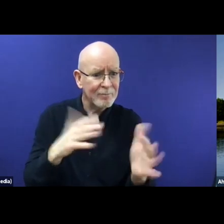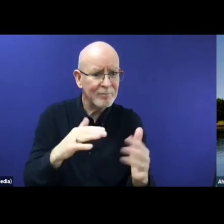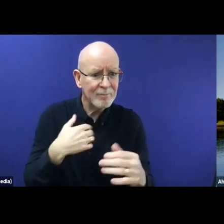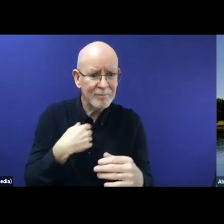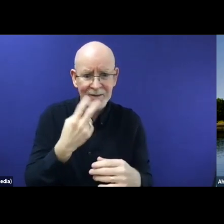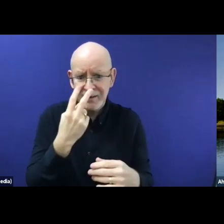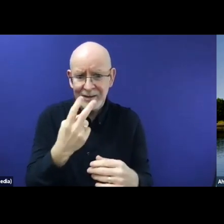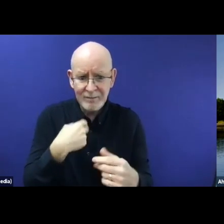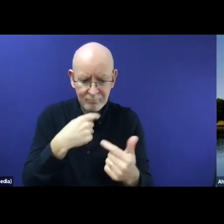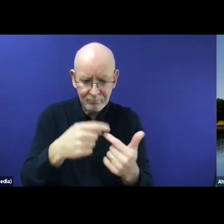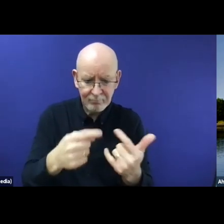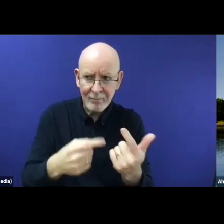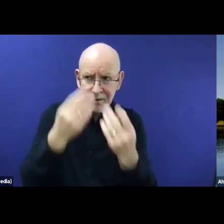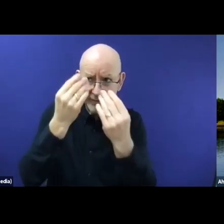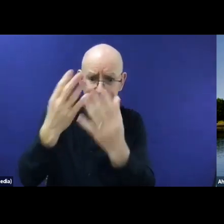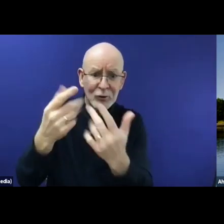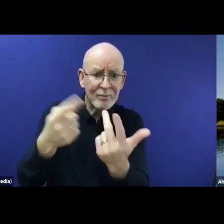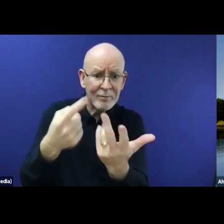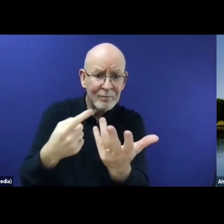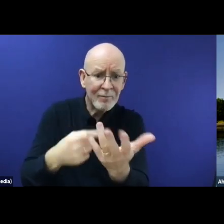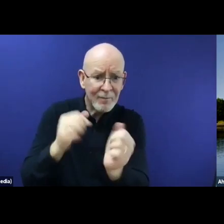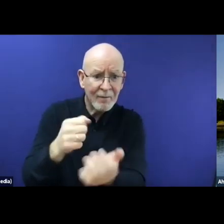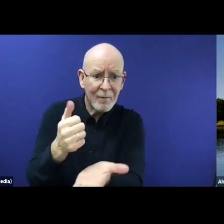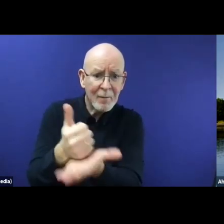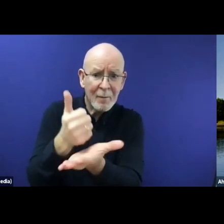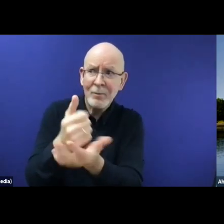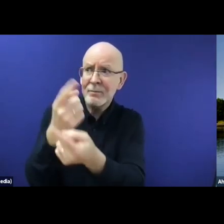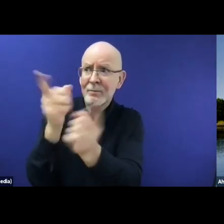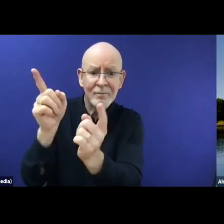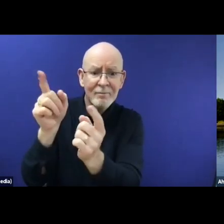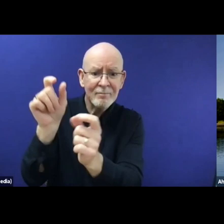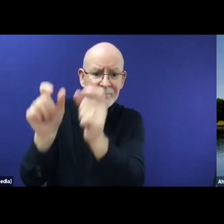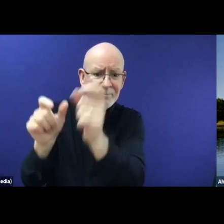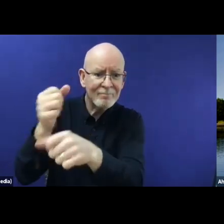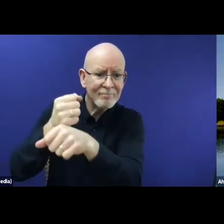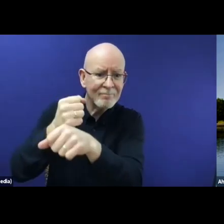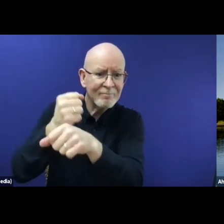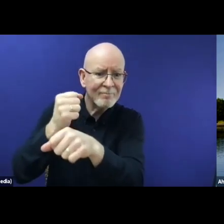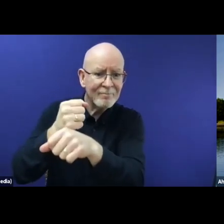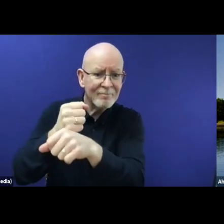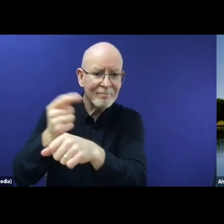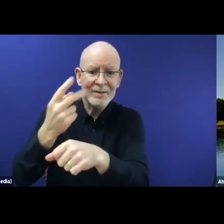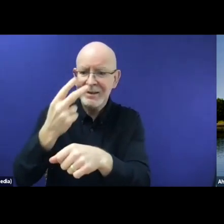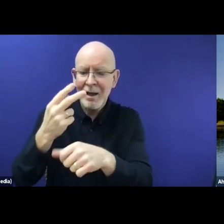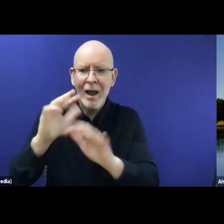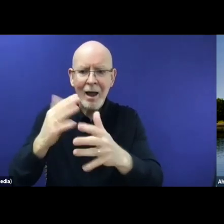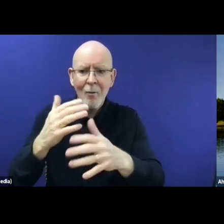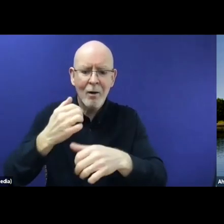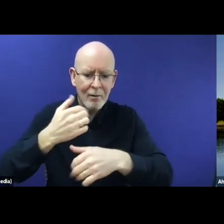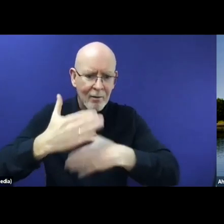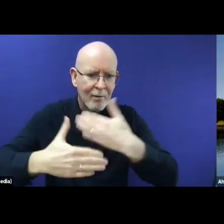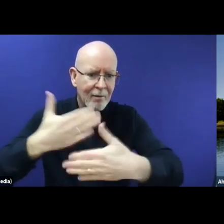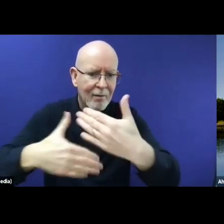refugee status and religious identity, I also highlight issues linked to integration or discrimination in